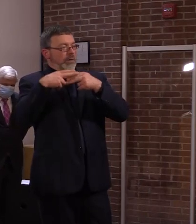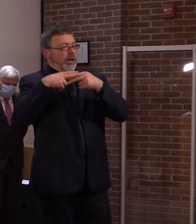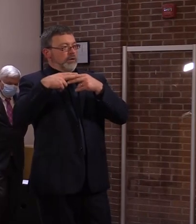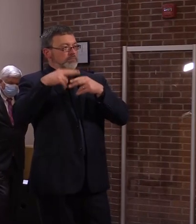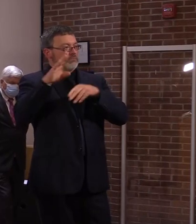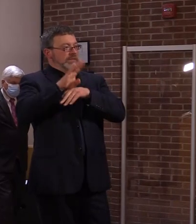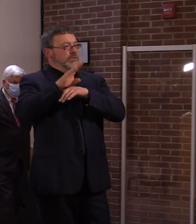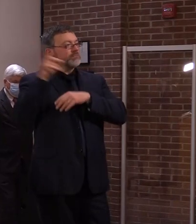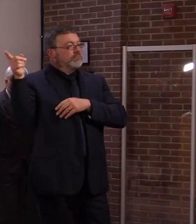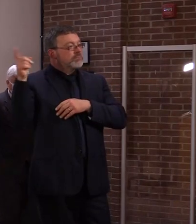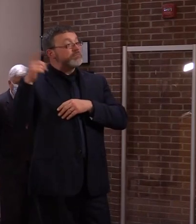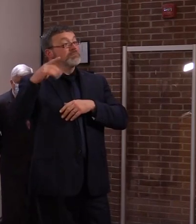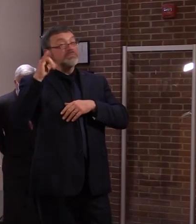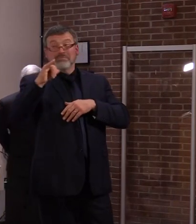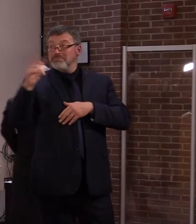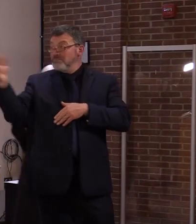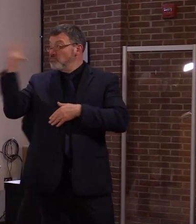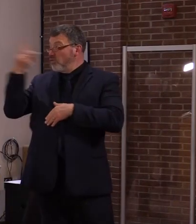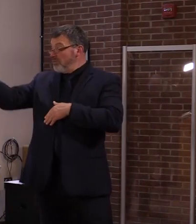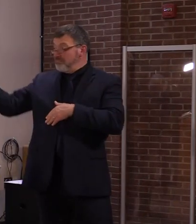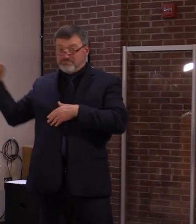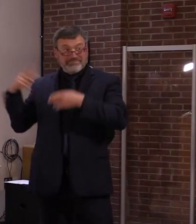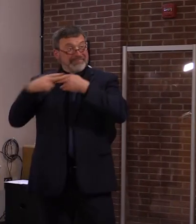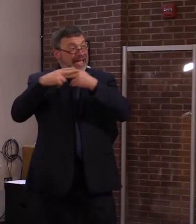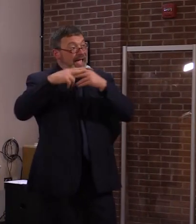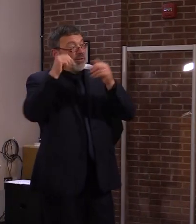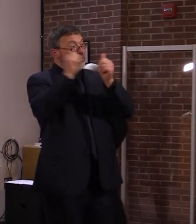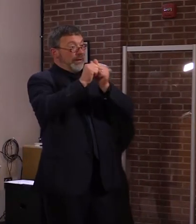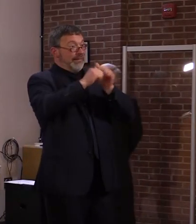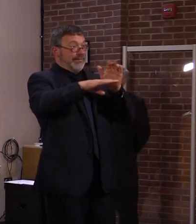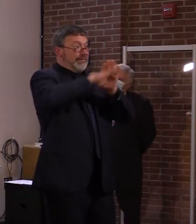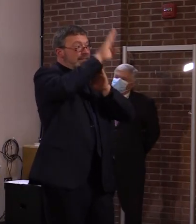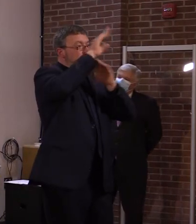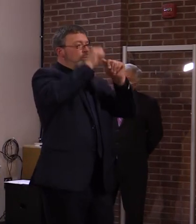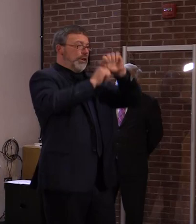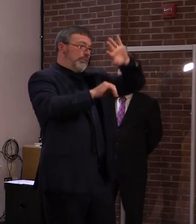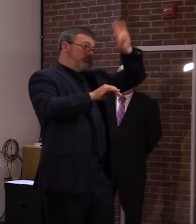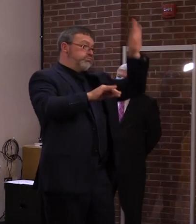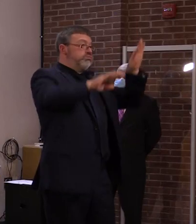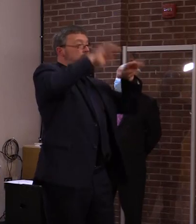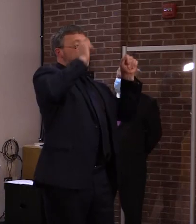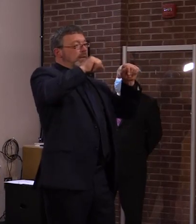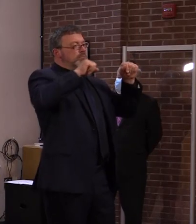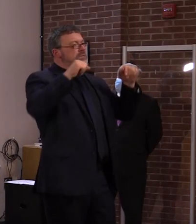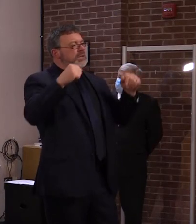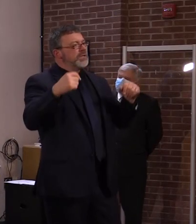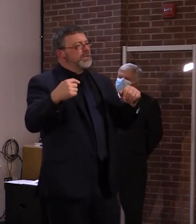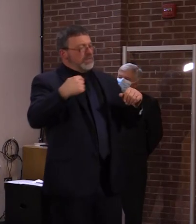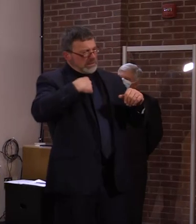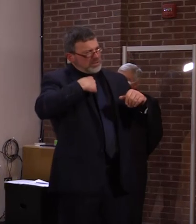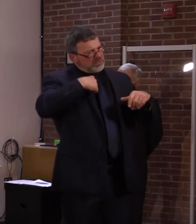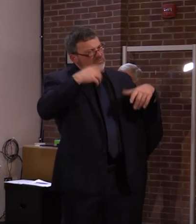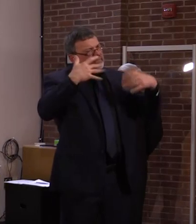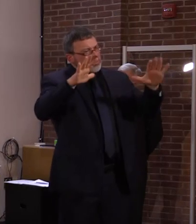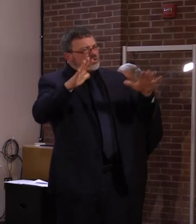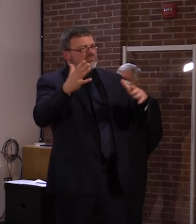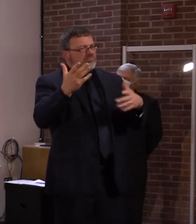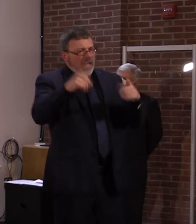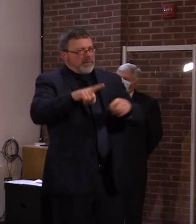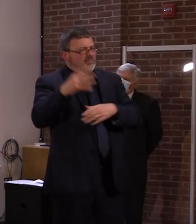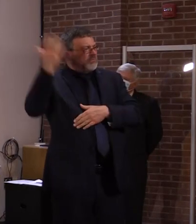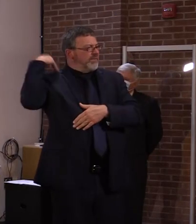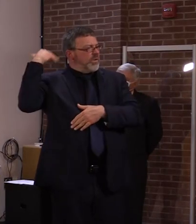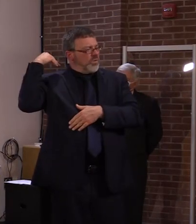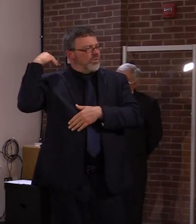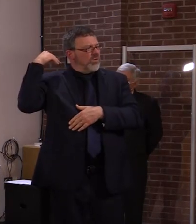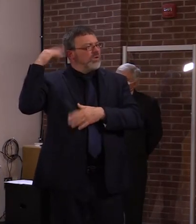modeling, it seemed like there was a wide range, but it was actually under what we are experiencing. So I don't see that. I don't think